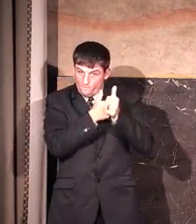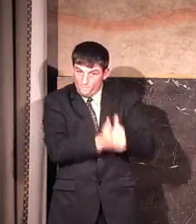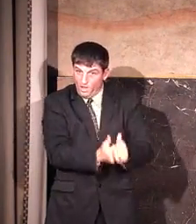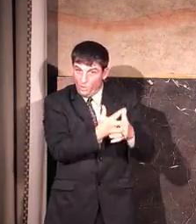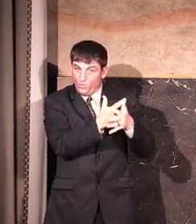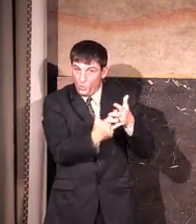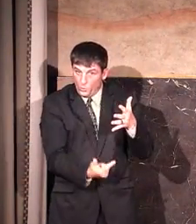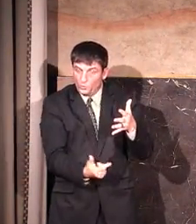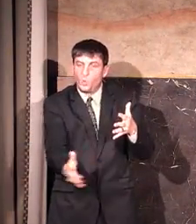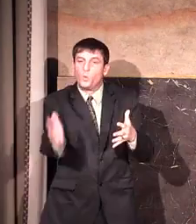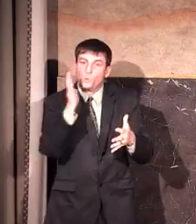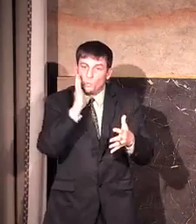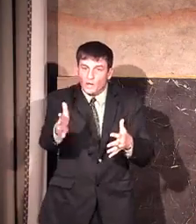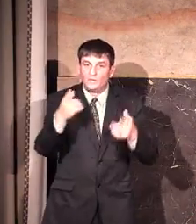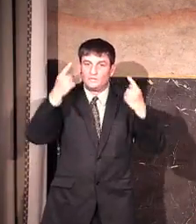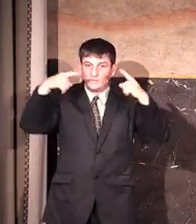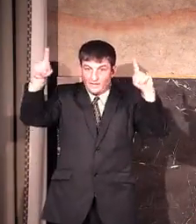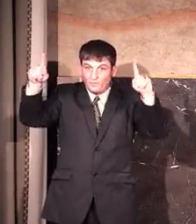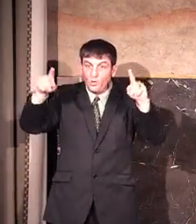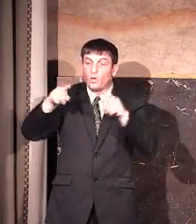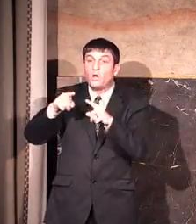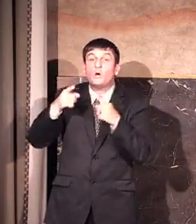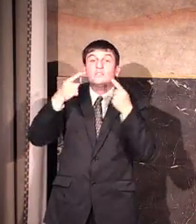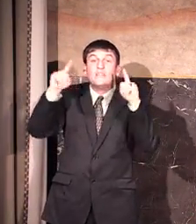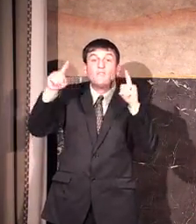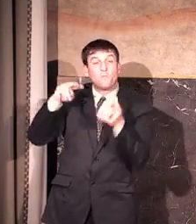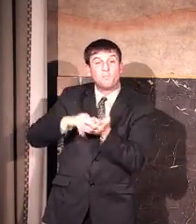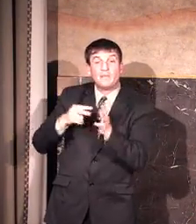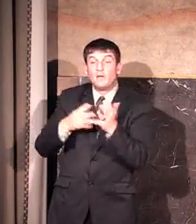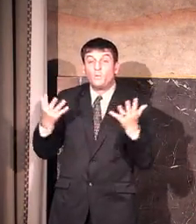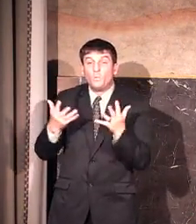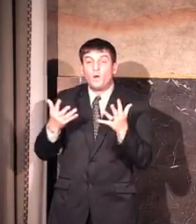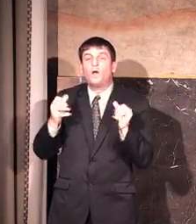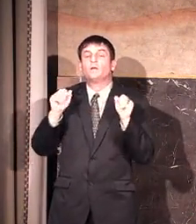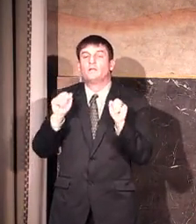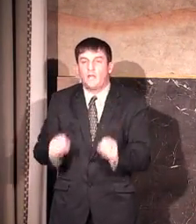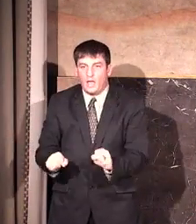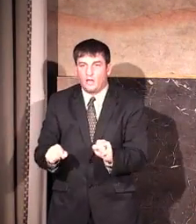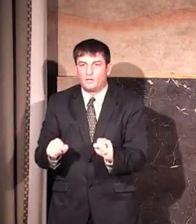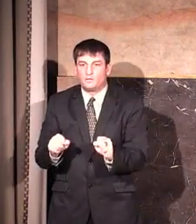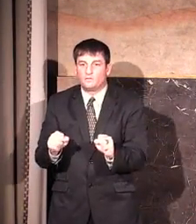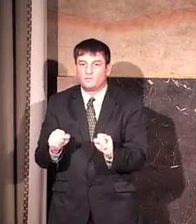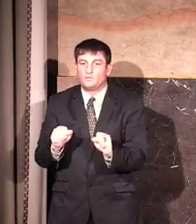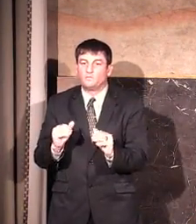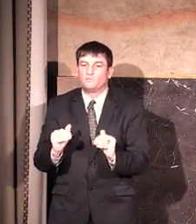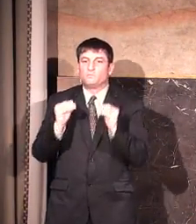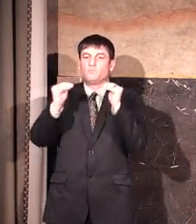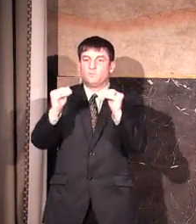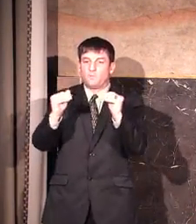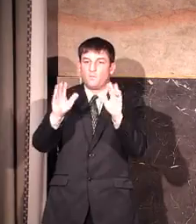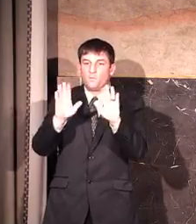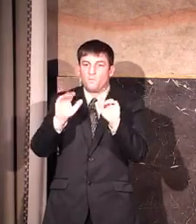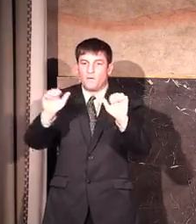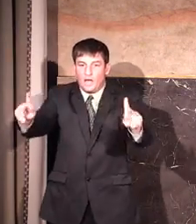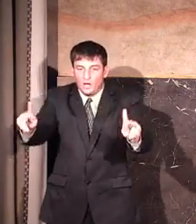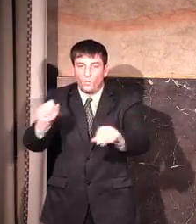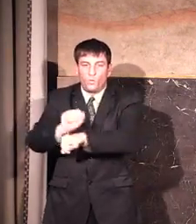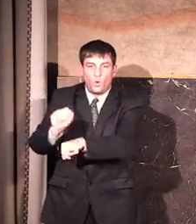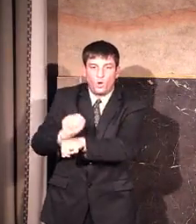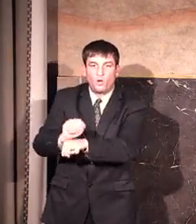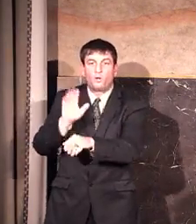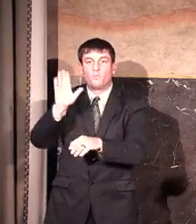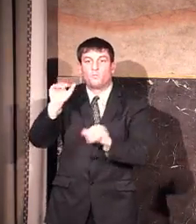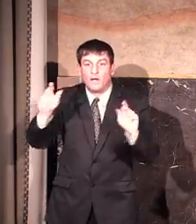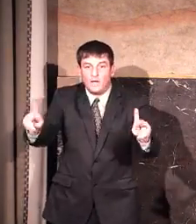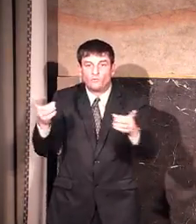be successful, meaning that we can re-engage more of our economy and get people back to work and so forth